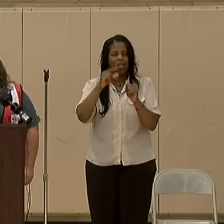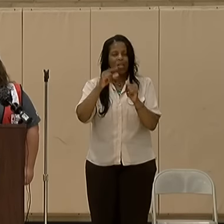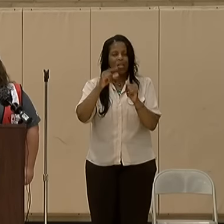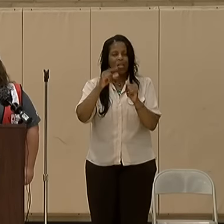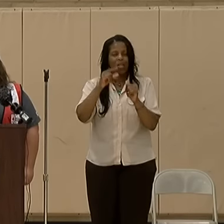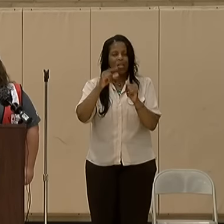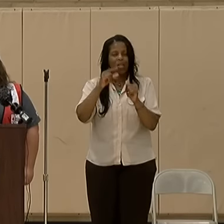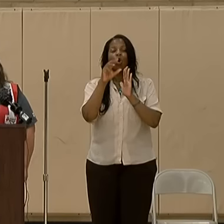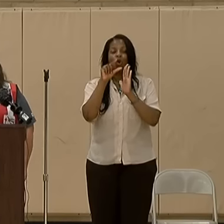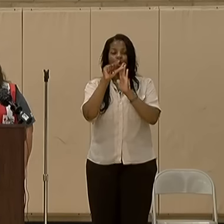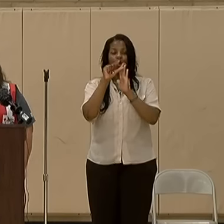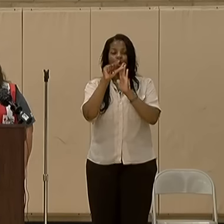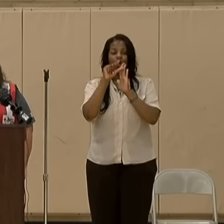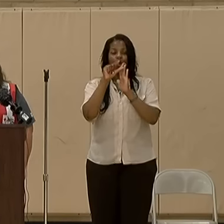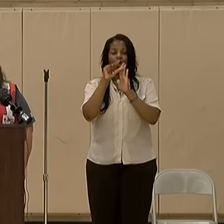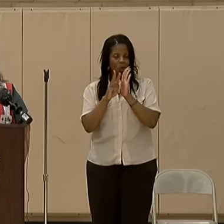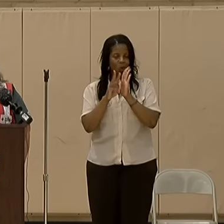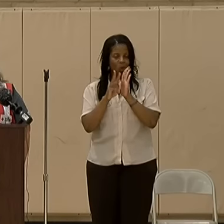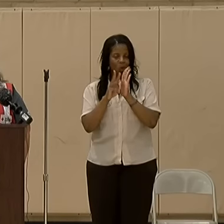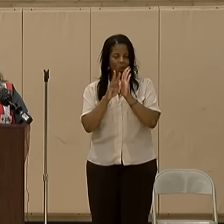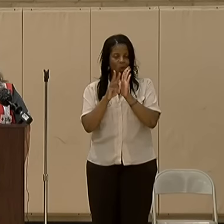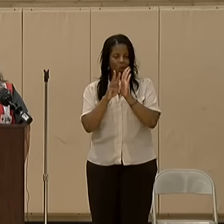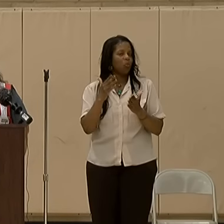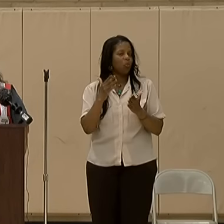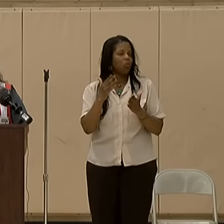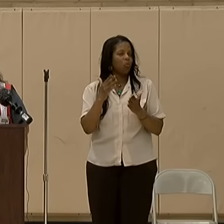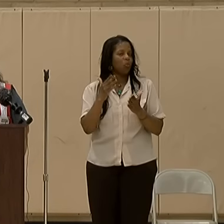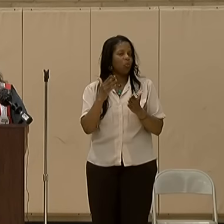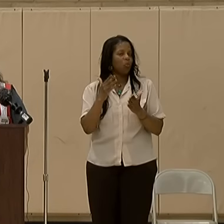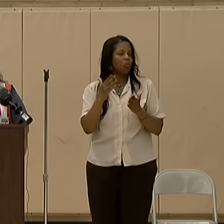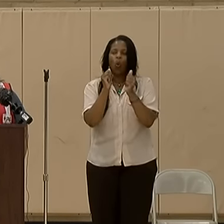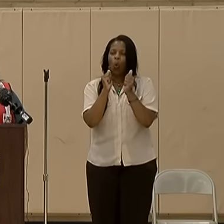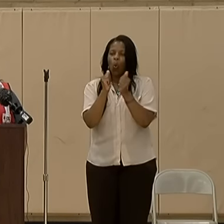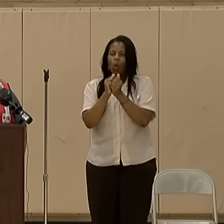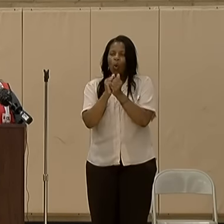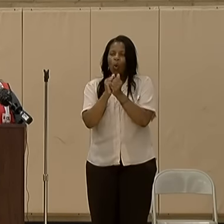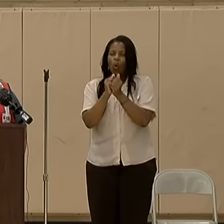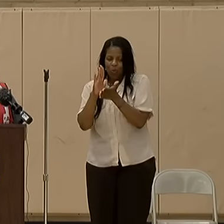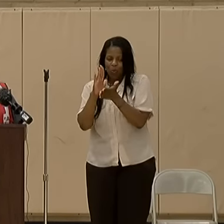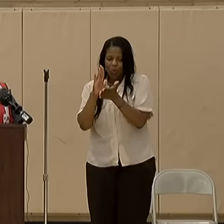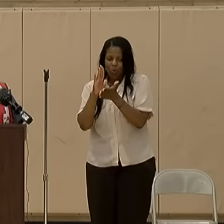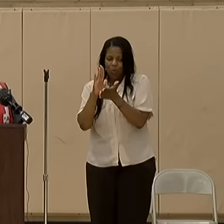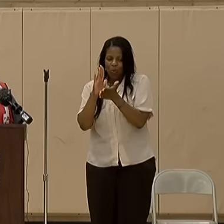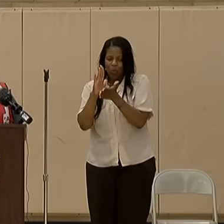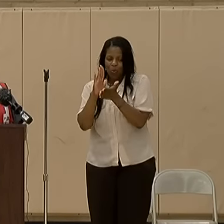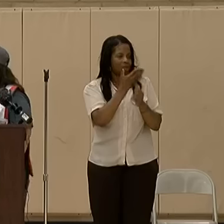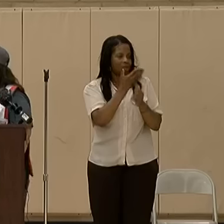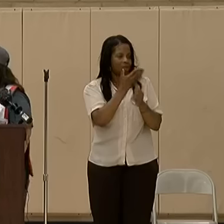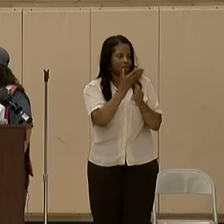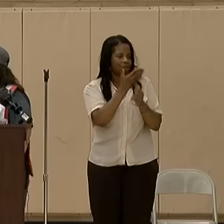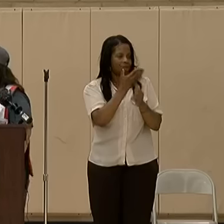we'll be providing residents in need with vouchers so that they can go get supplies there free of charge.